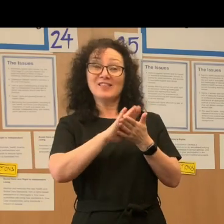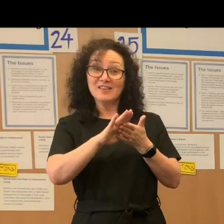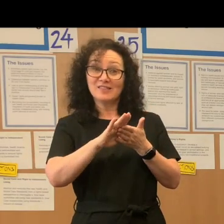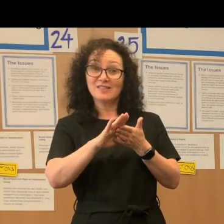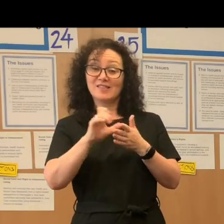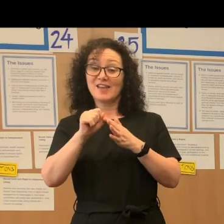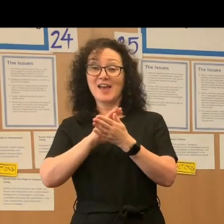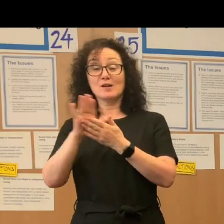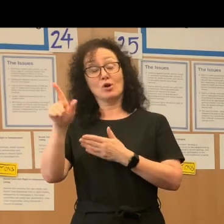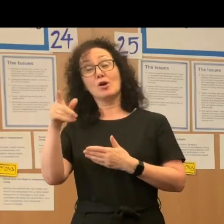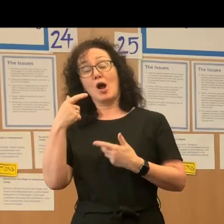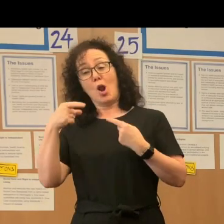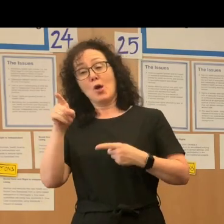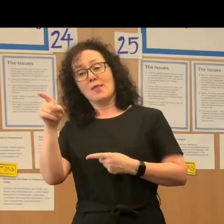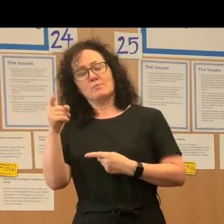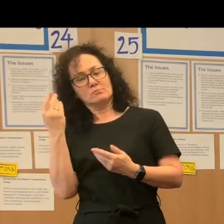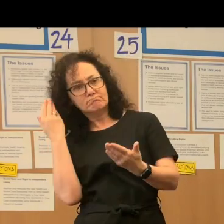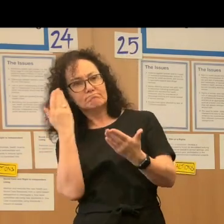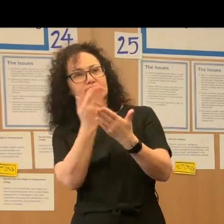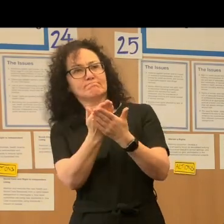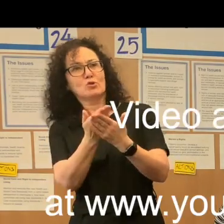to housing, and this is their story.